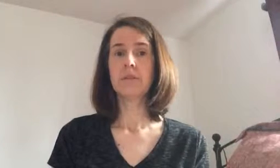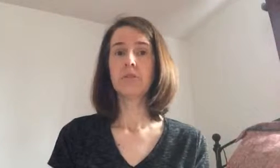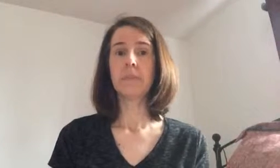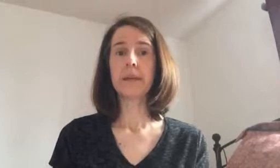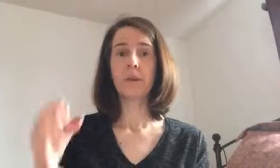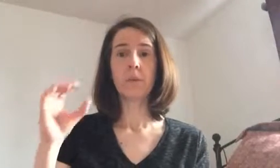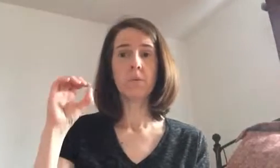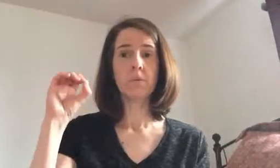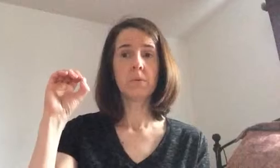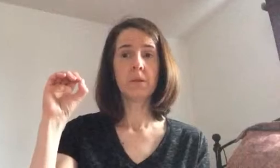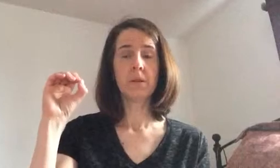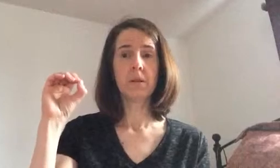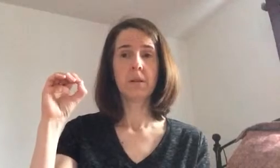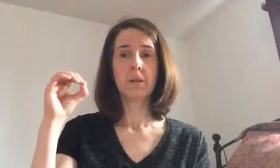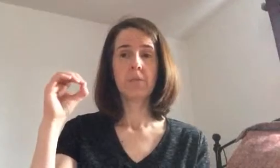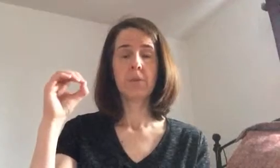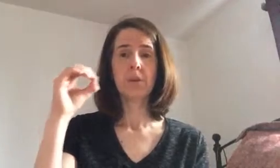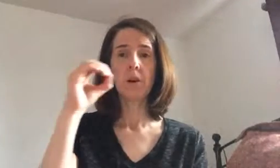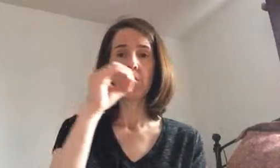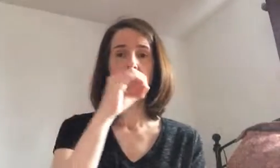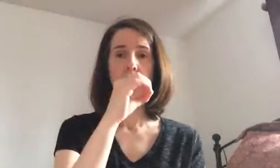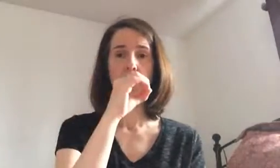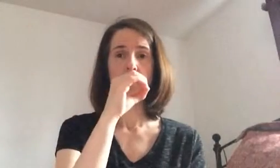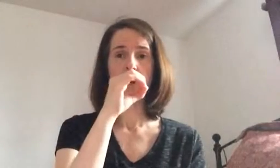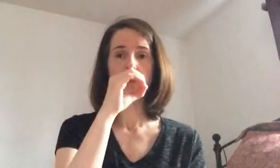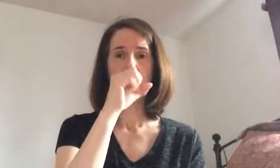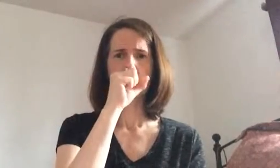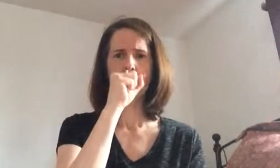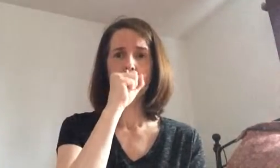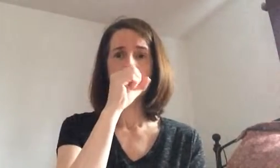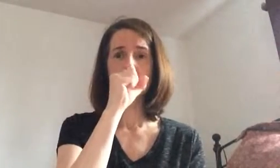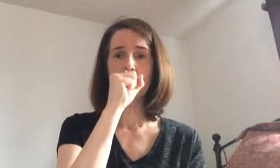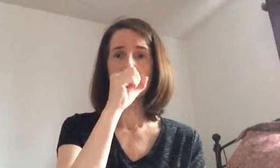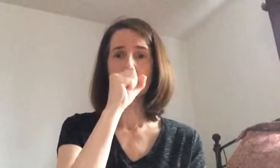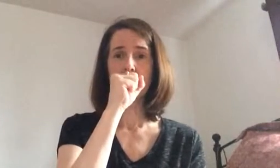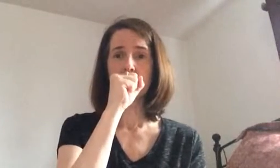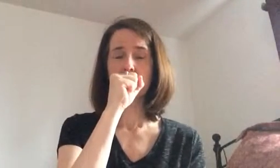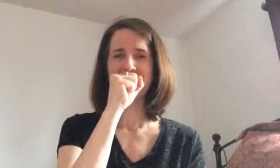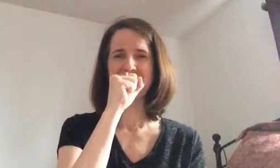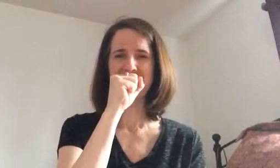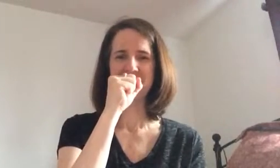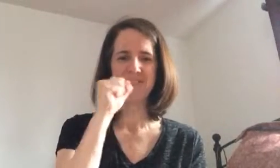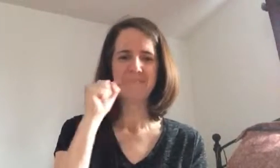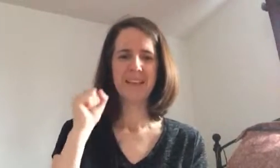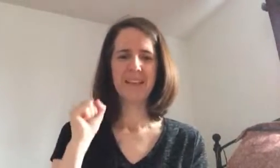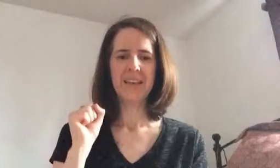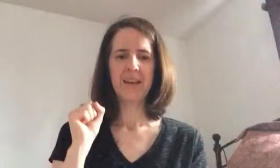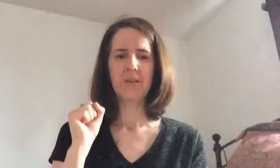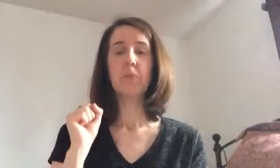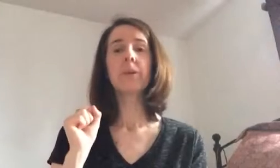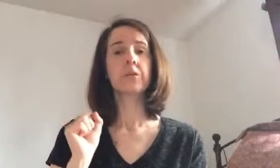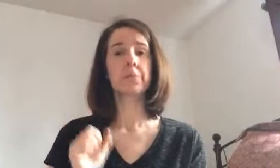Did you make an O? Put the O in front of your mouth and squeeze the juice. Good. All right, we learned